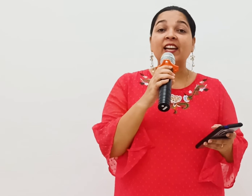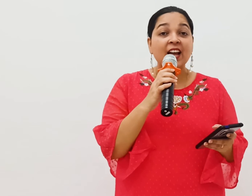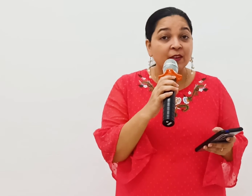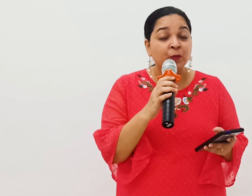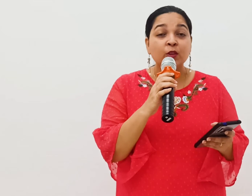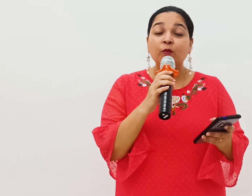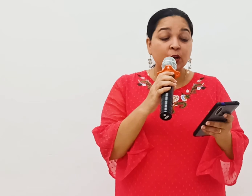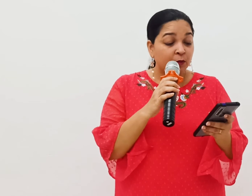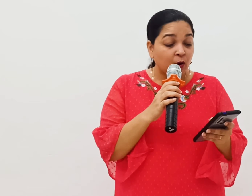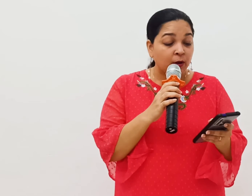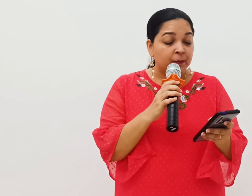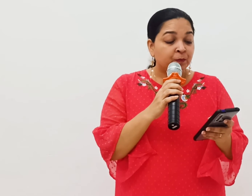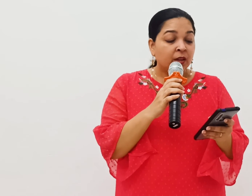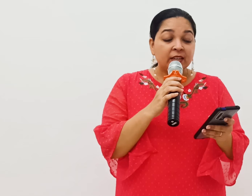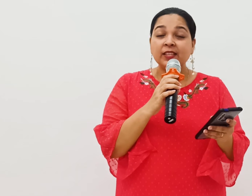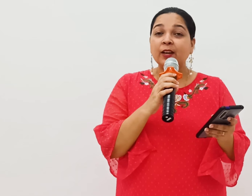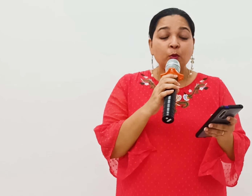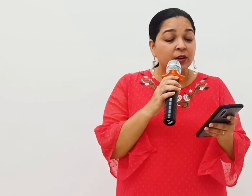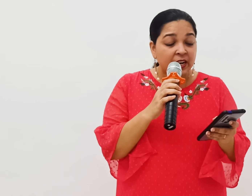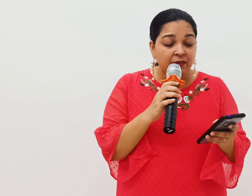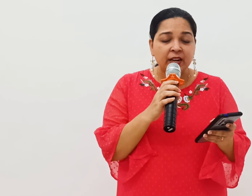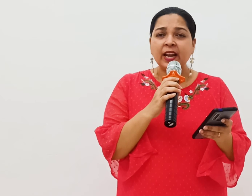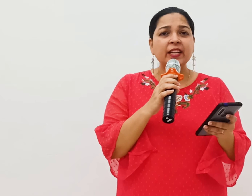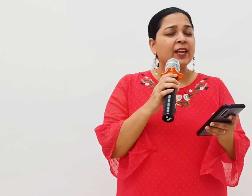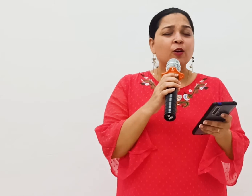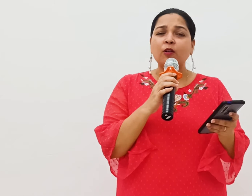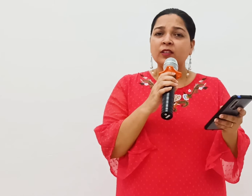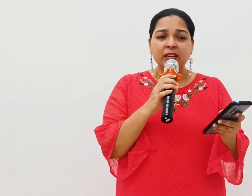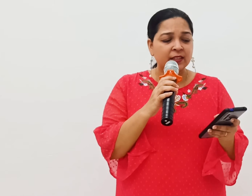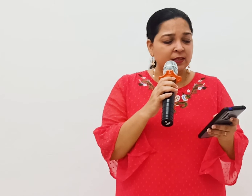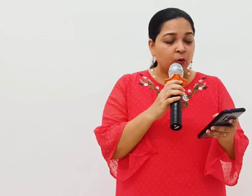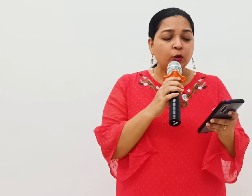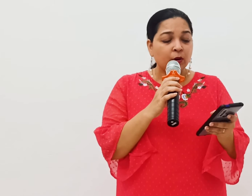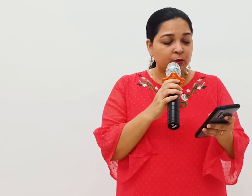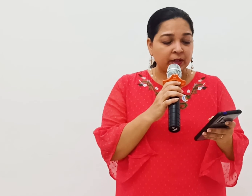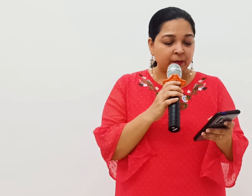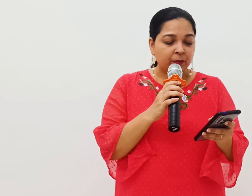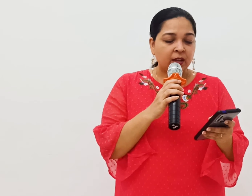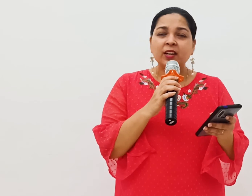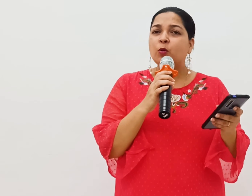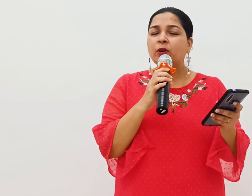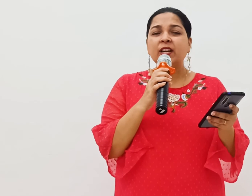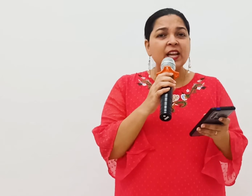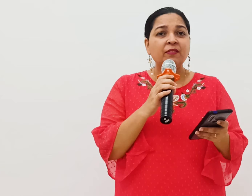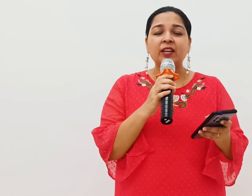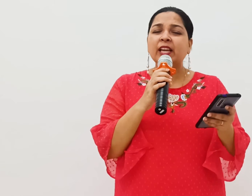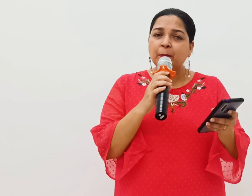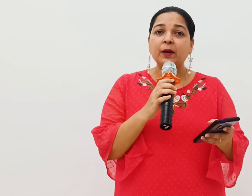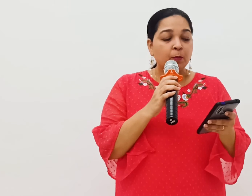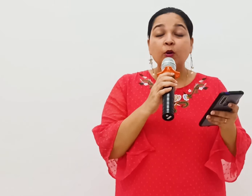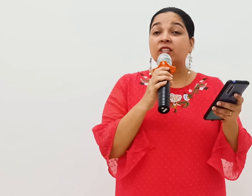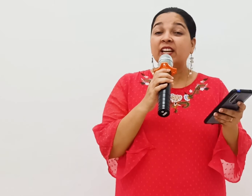is thy life. The word of God, it is saying, don't leave it. Anything God says, hold on to it. Don't leave